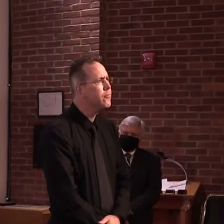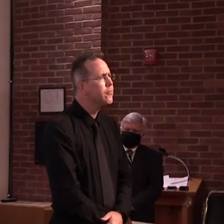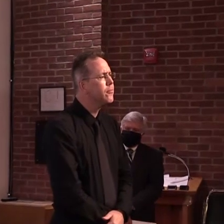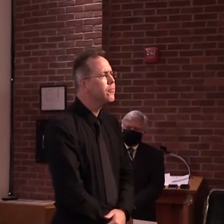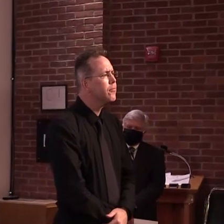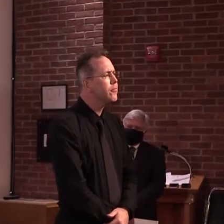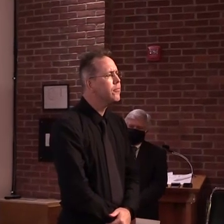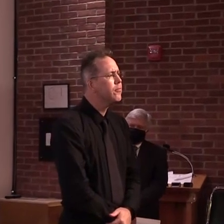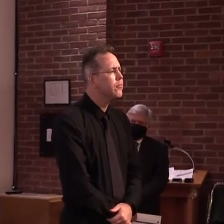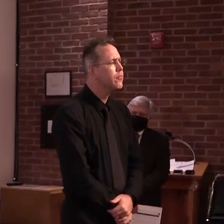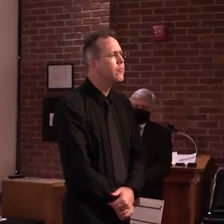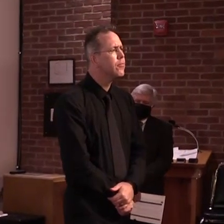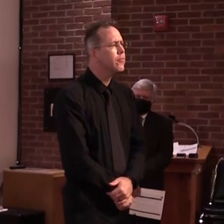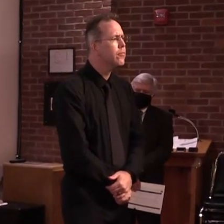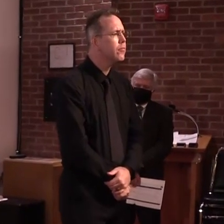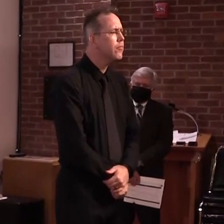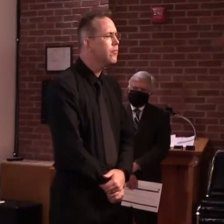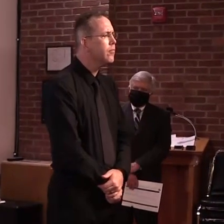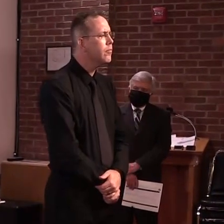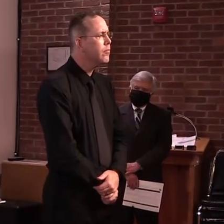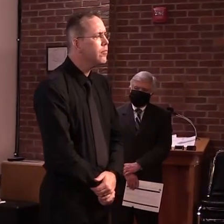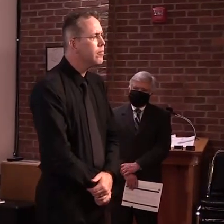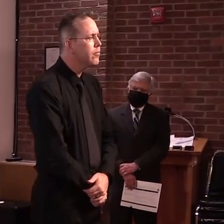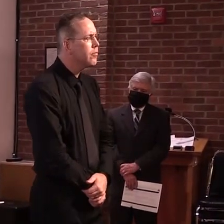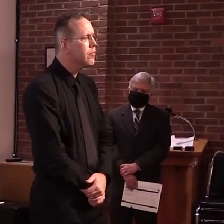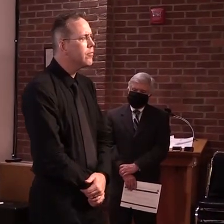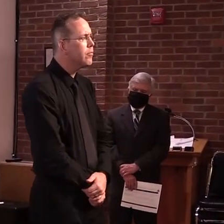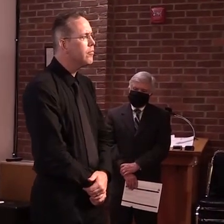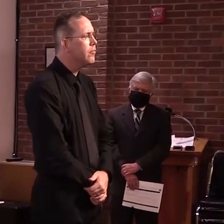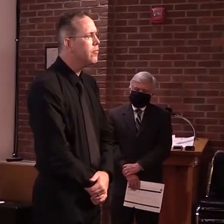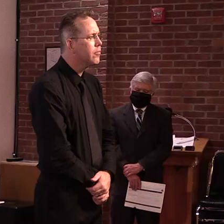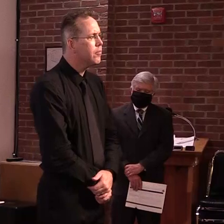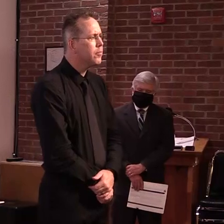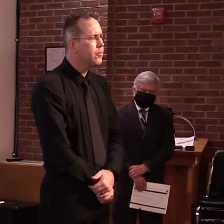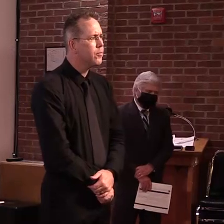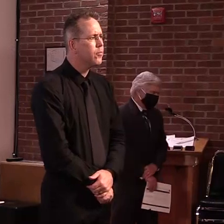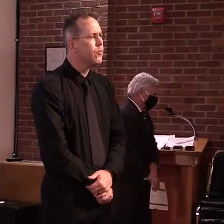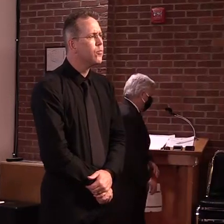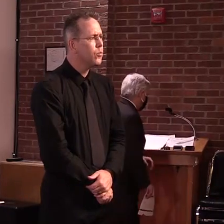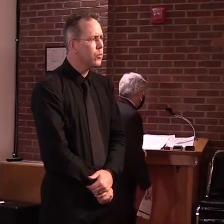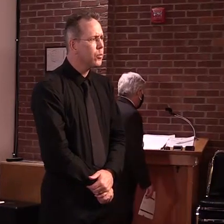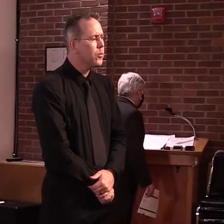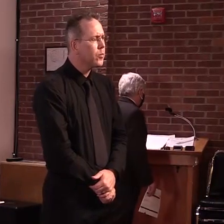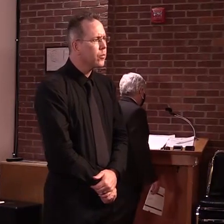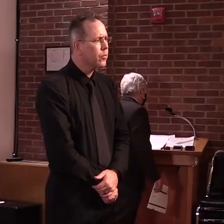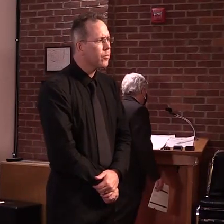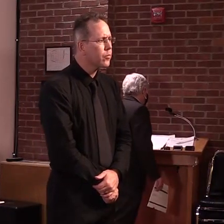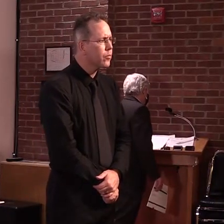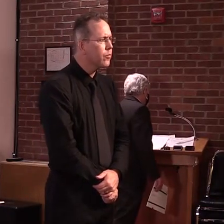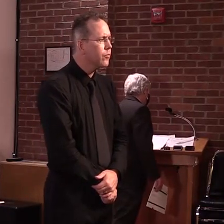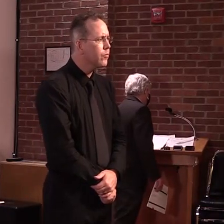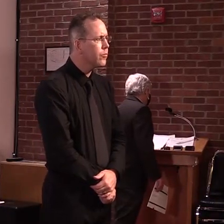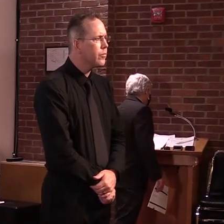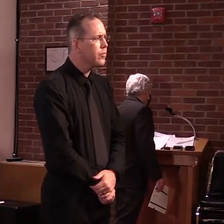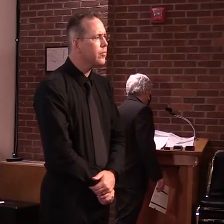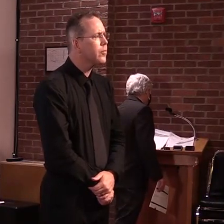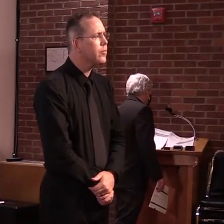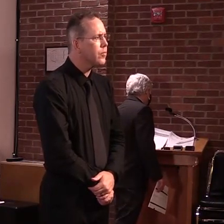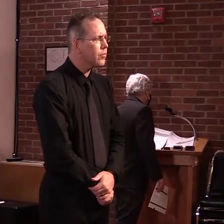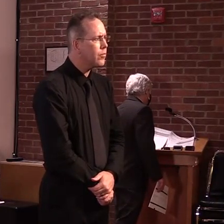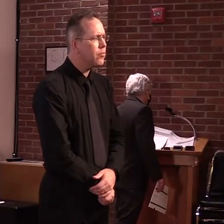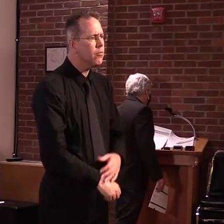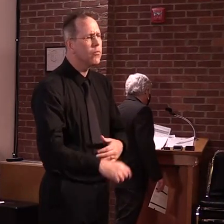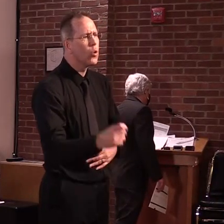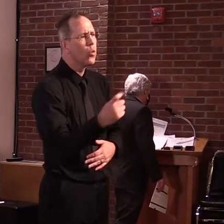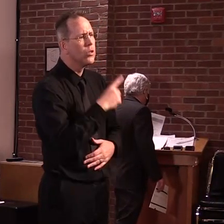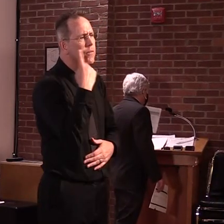Yes, this question is for Secretary Smith. For the homeless population, are they going to remain in motels and hotels until a